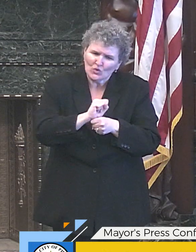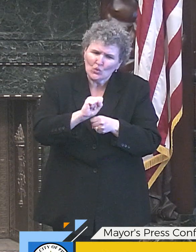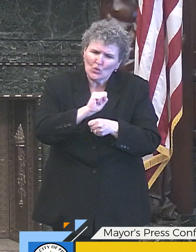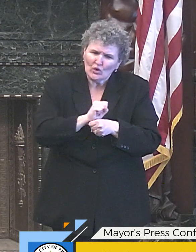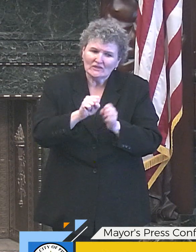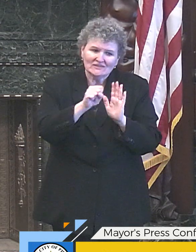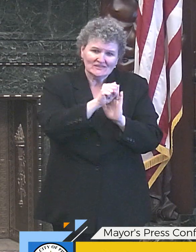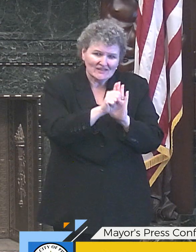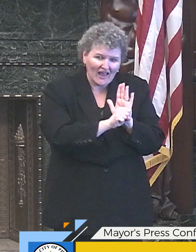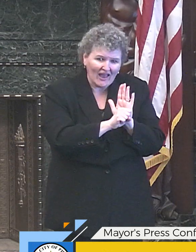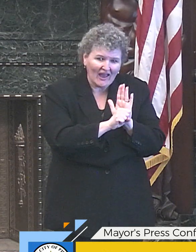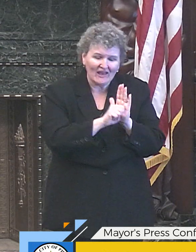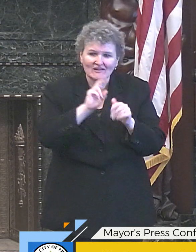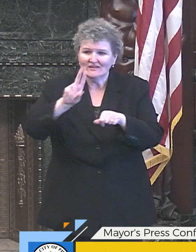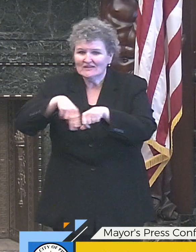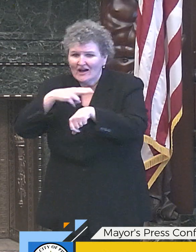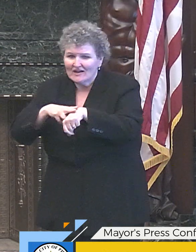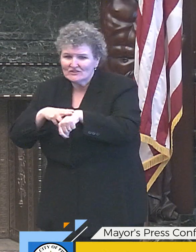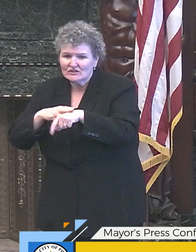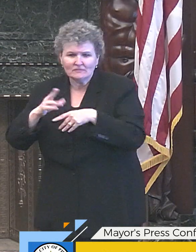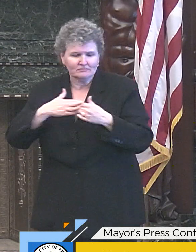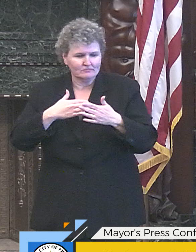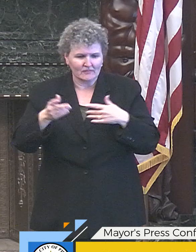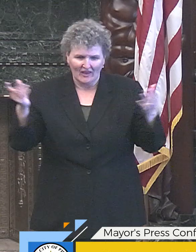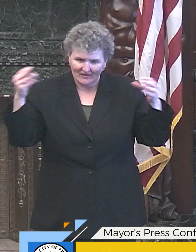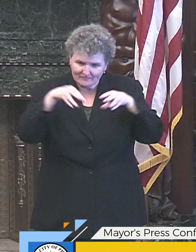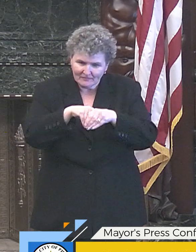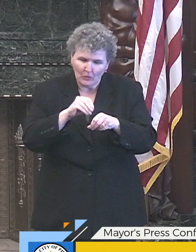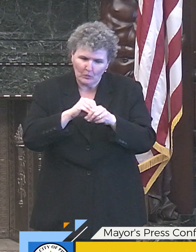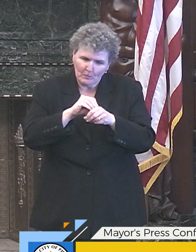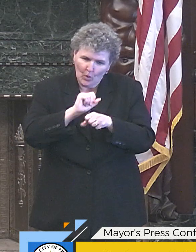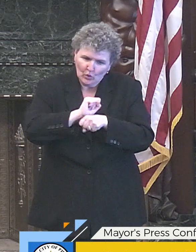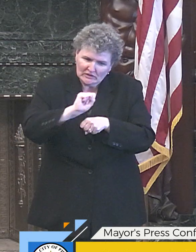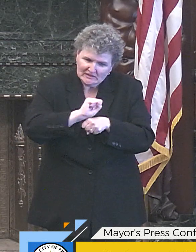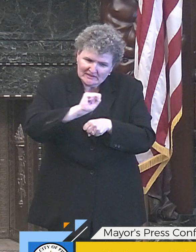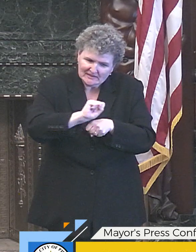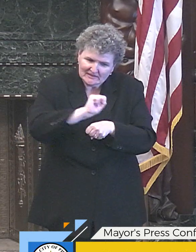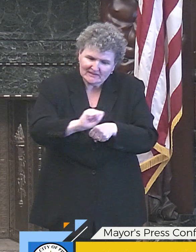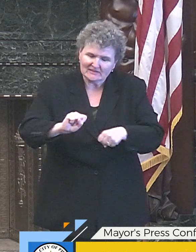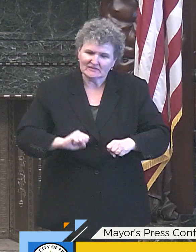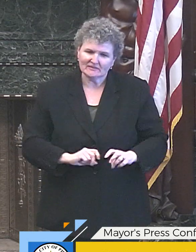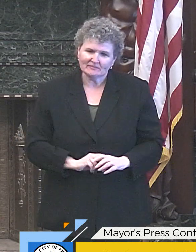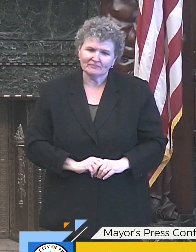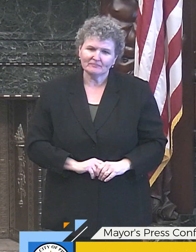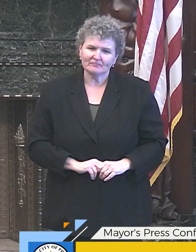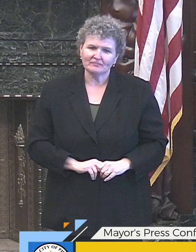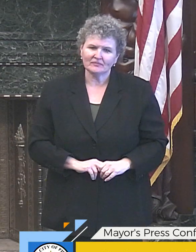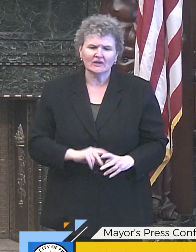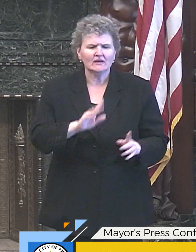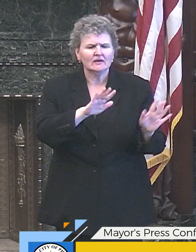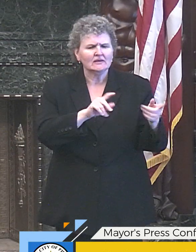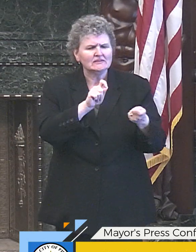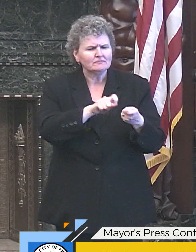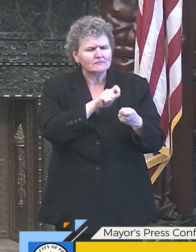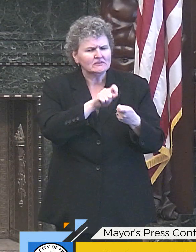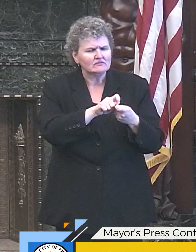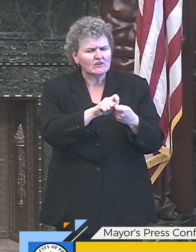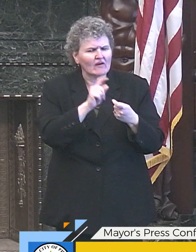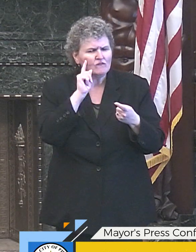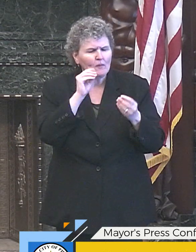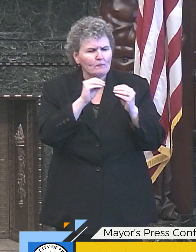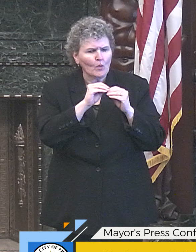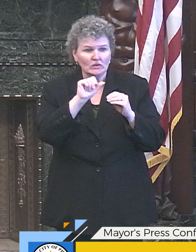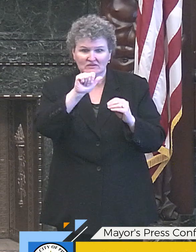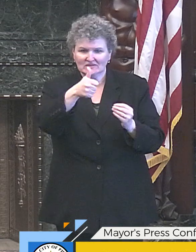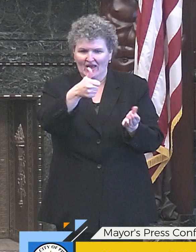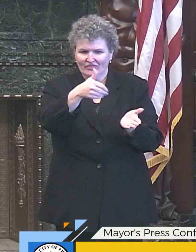stateside and internationally, on securing some more equipment. Do you have specific numbers, like you requested, 10,000 masks